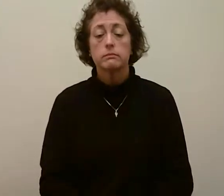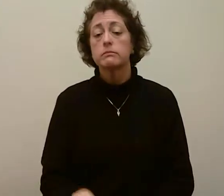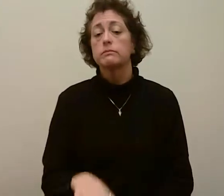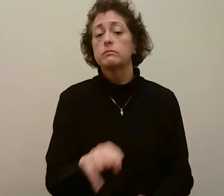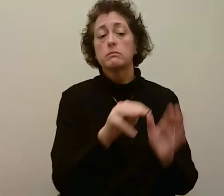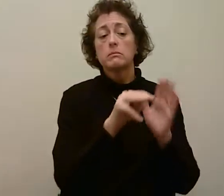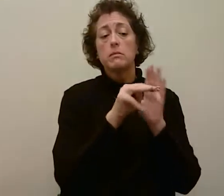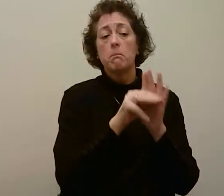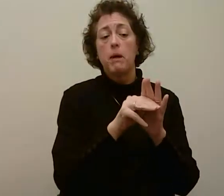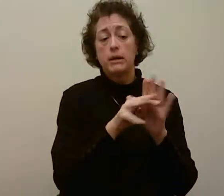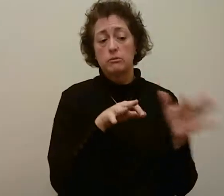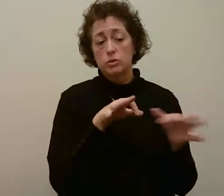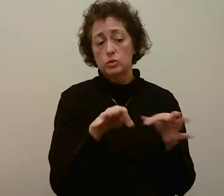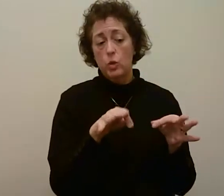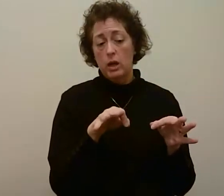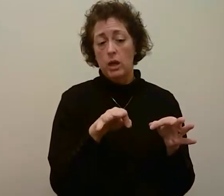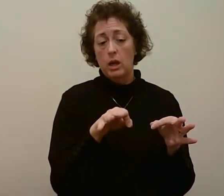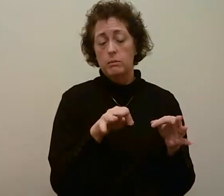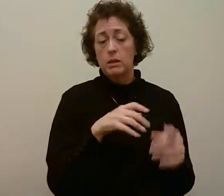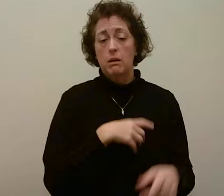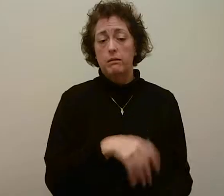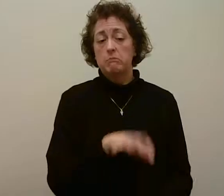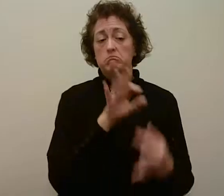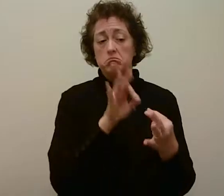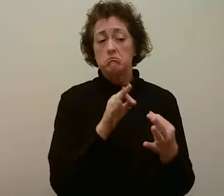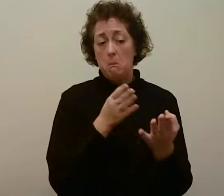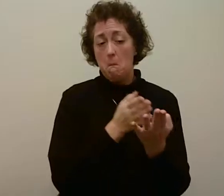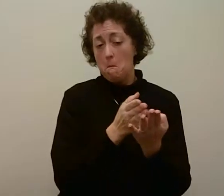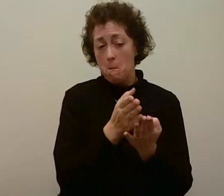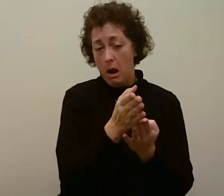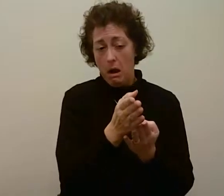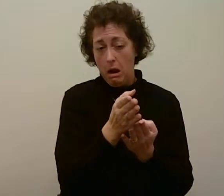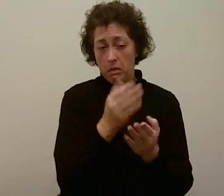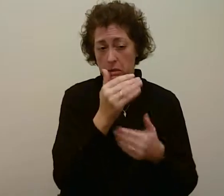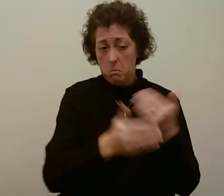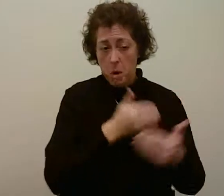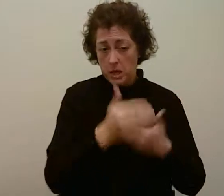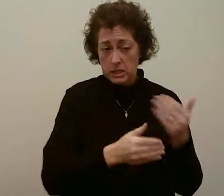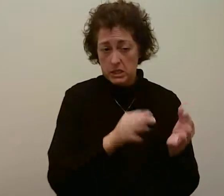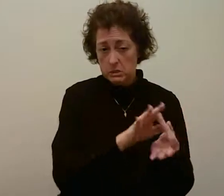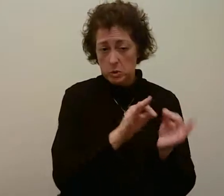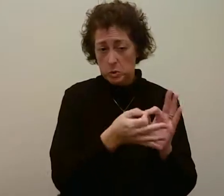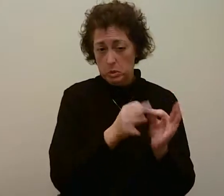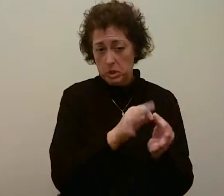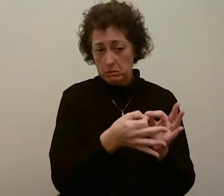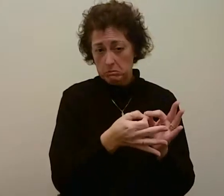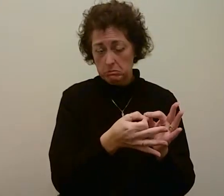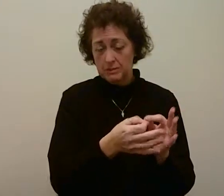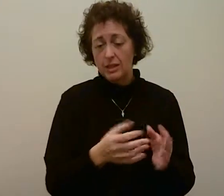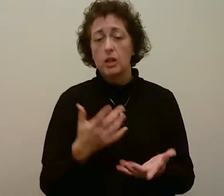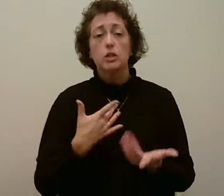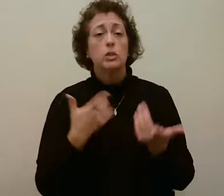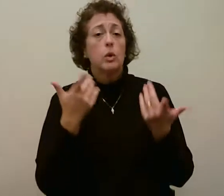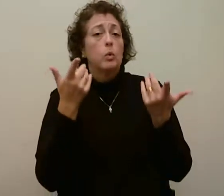ideal path of the interpretation process. So what happens in the interpreter's mind, that's your process, or the